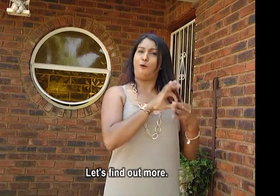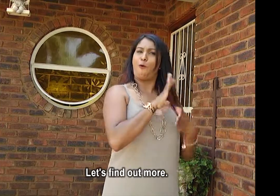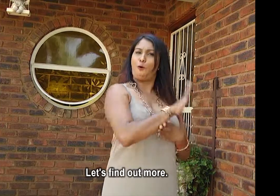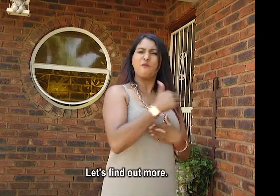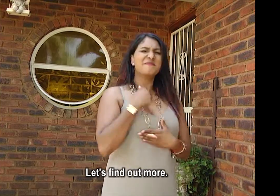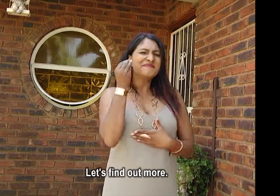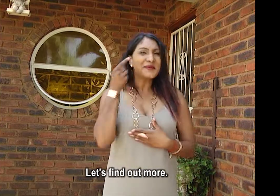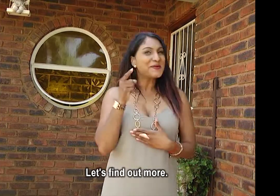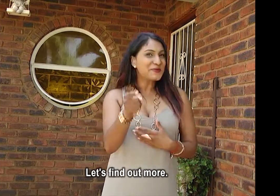Let's find out more.